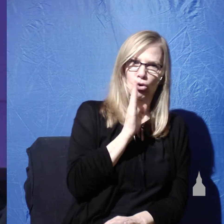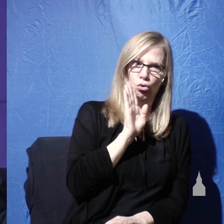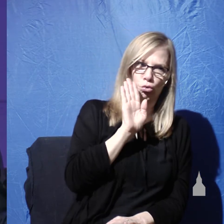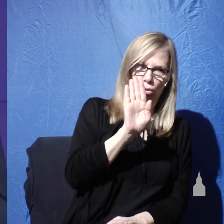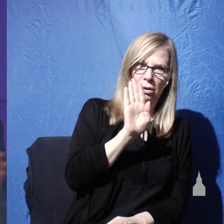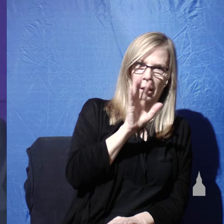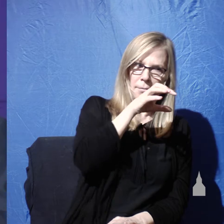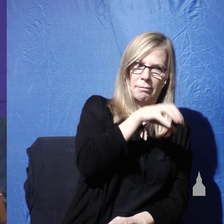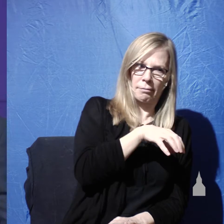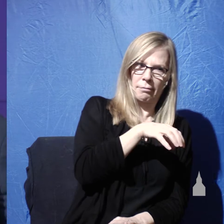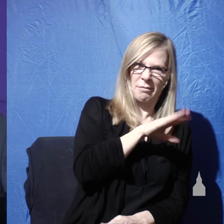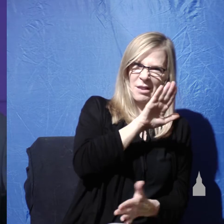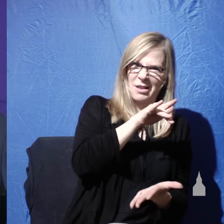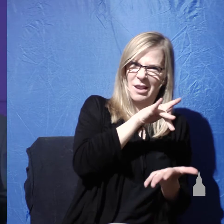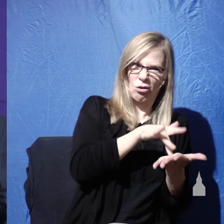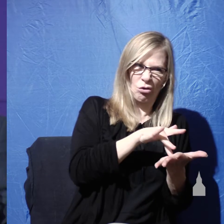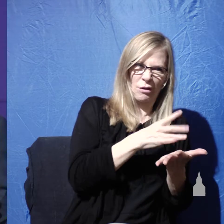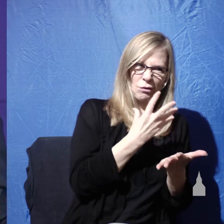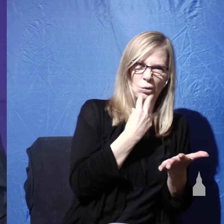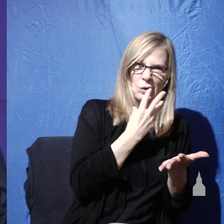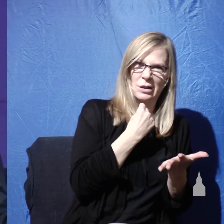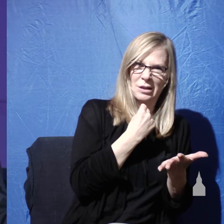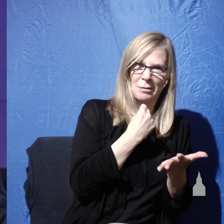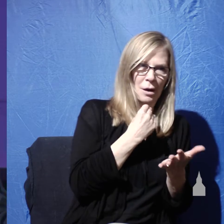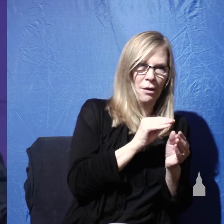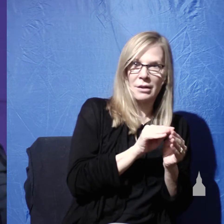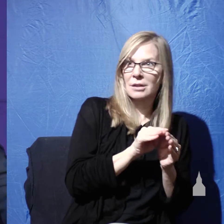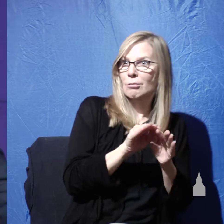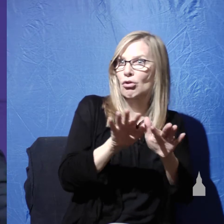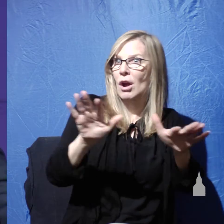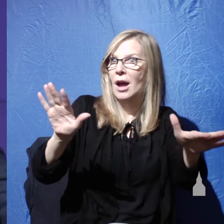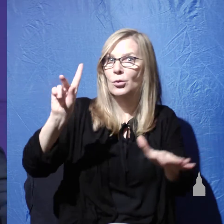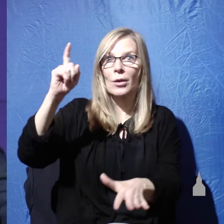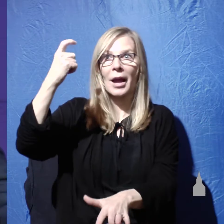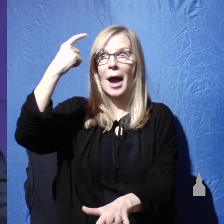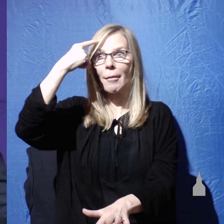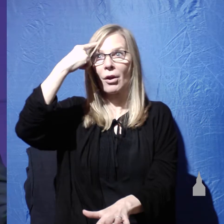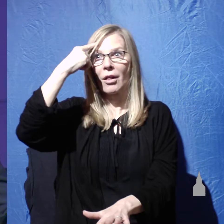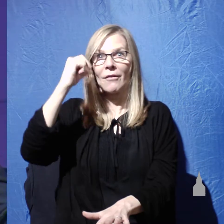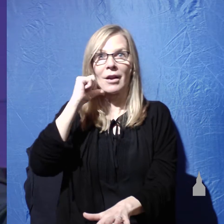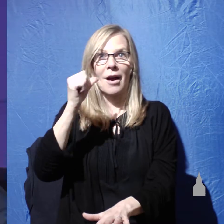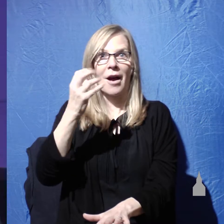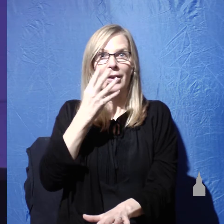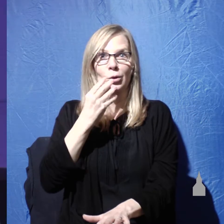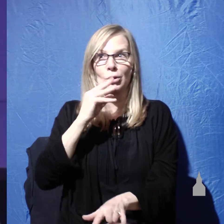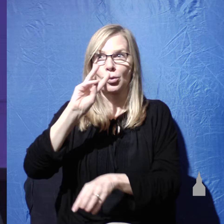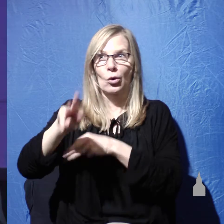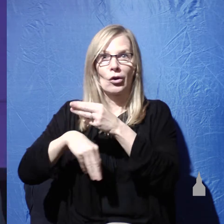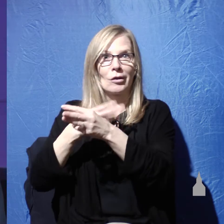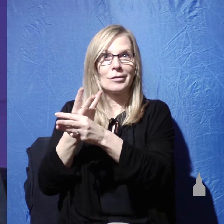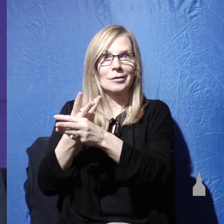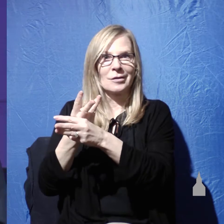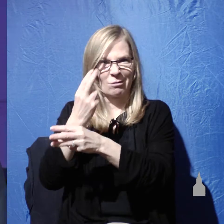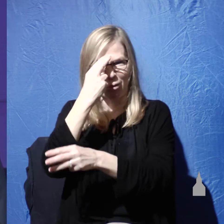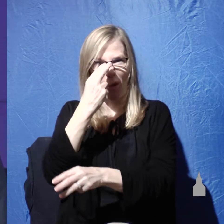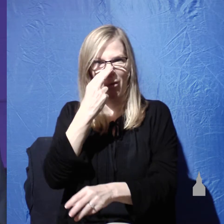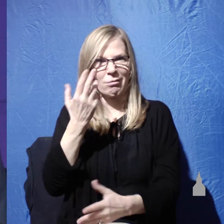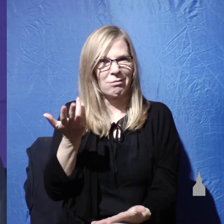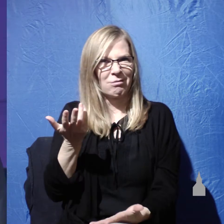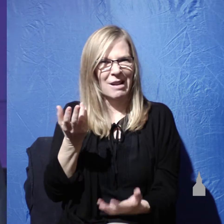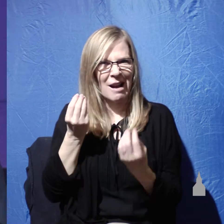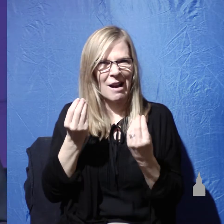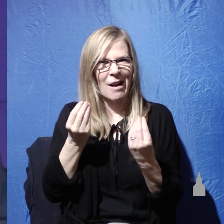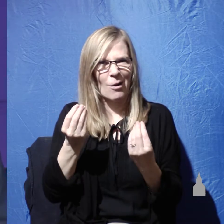of Judaism, to the Gentile world, to the capital of the Gentile world, Rome. In other words, Luke's purpose in writing Acts